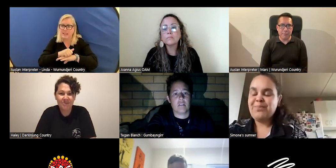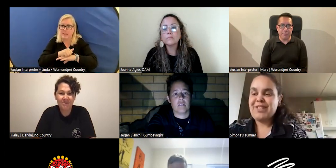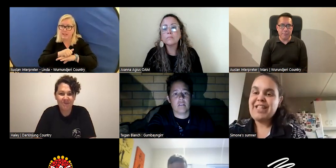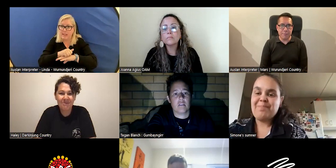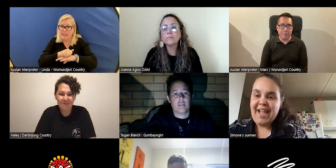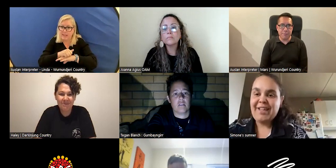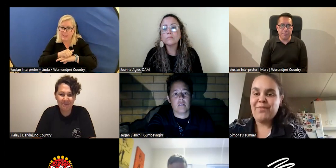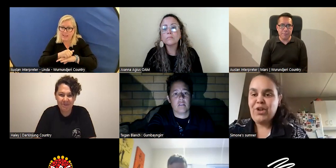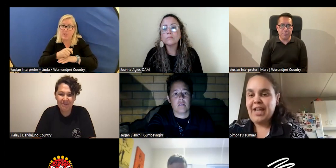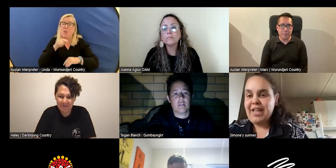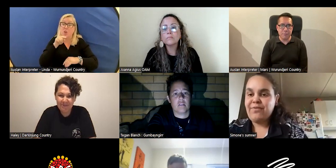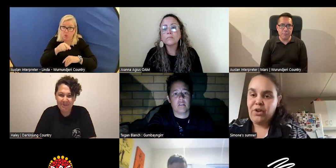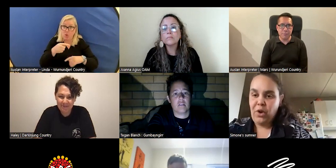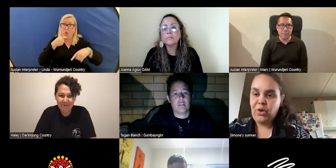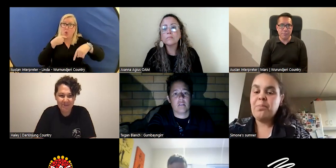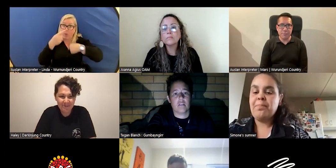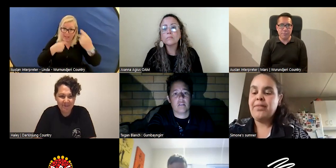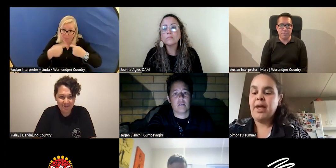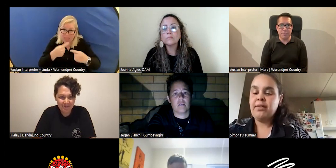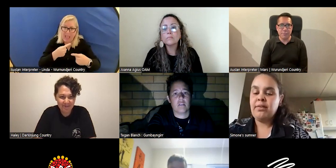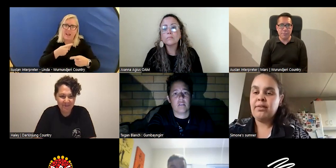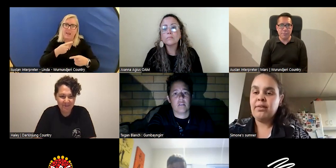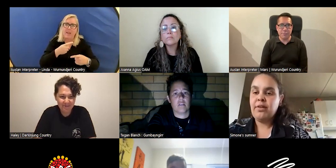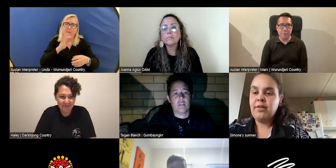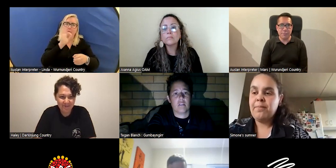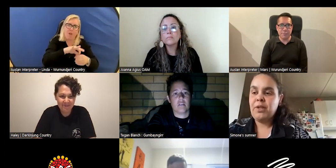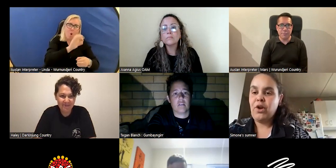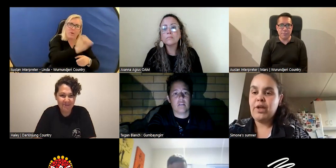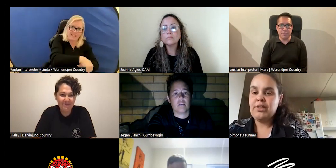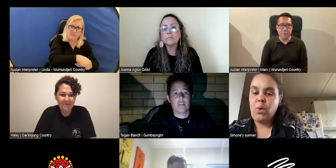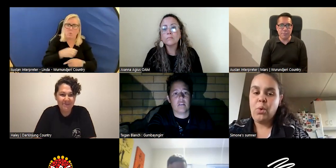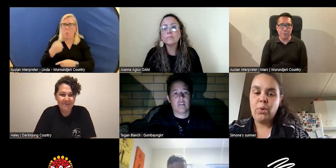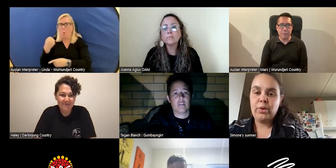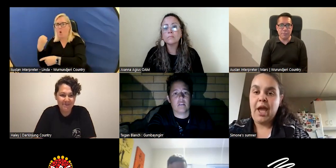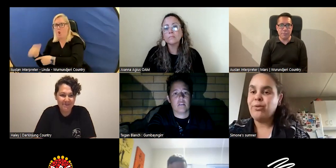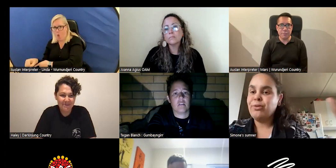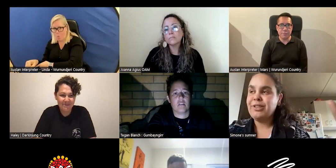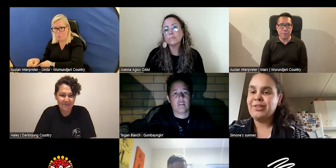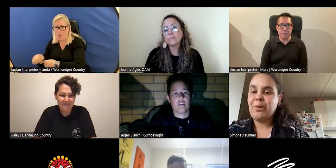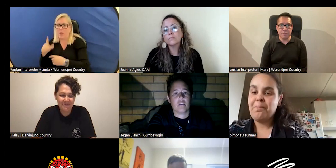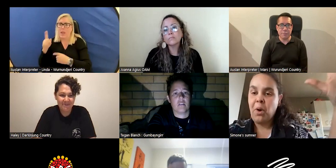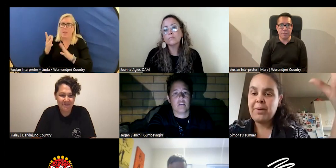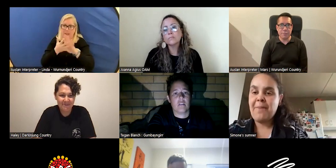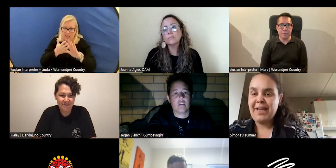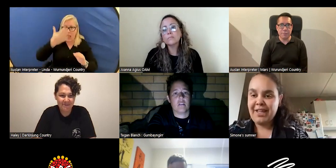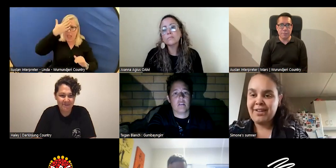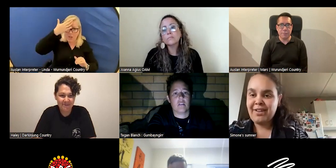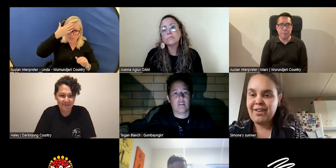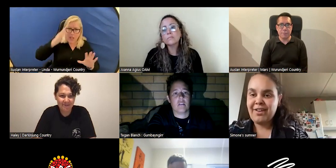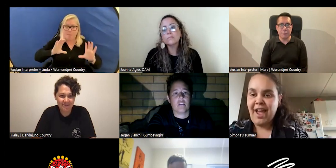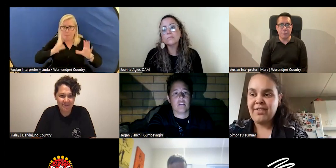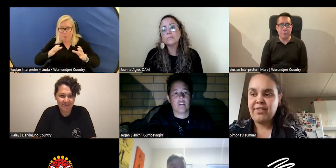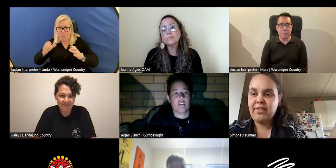you're explaining vote yes, vote no, but then, it's all your elders and all the mob coming